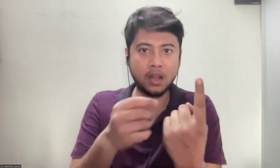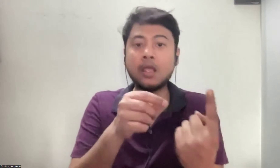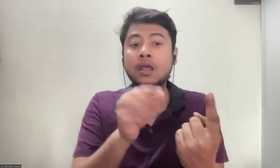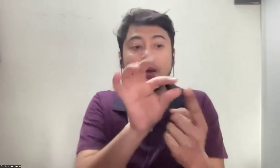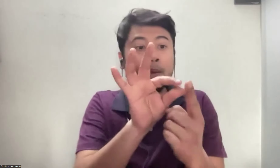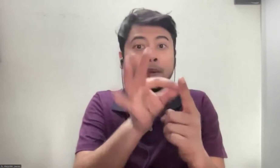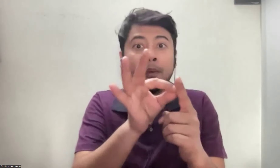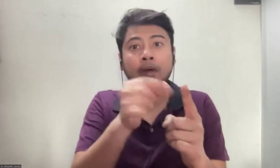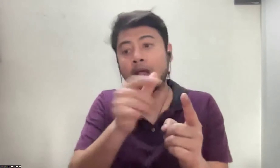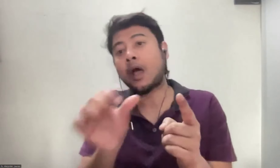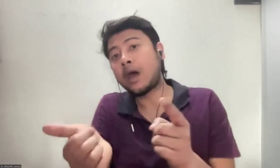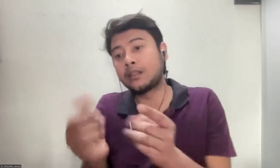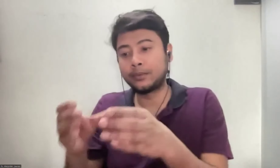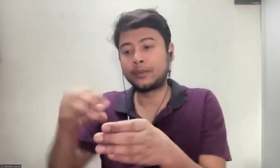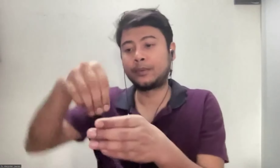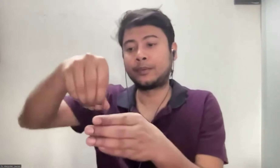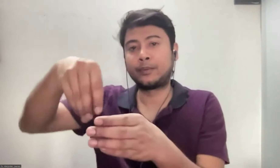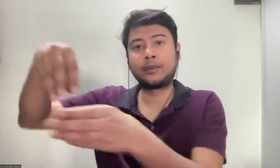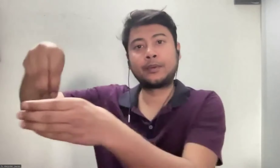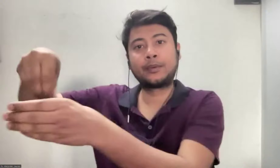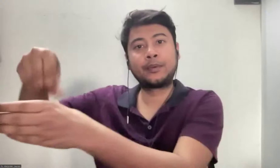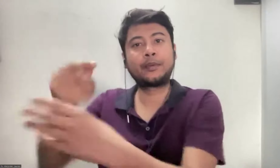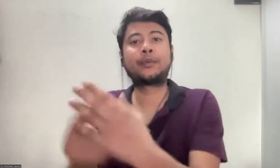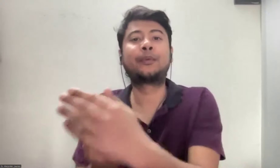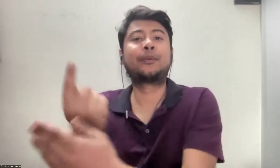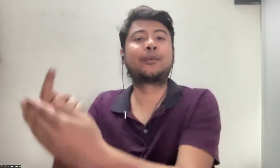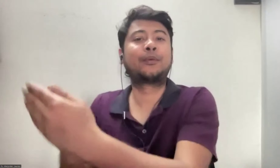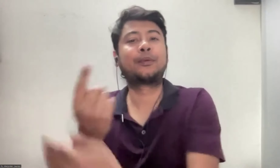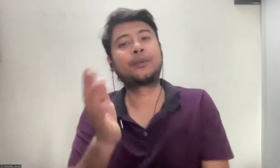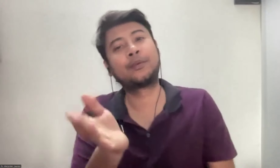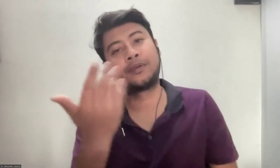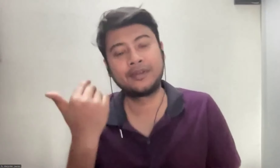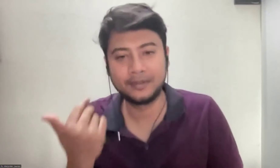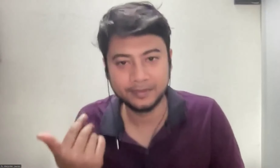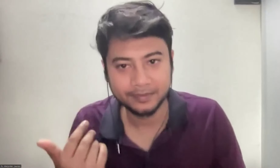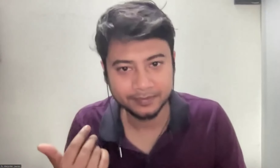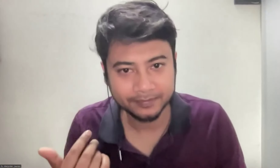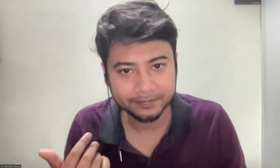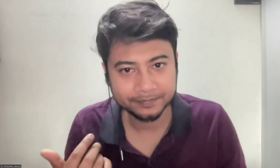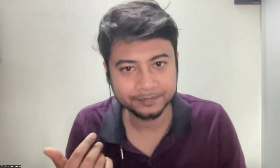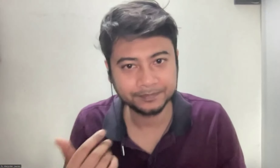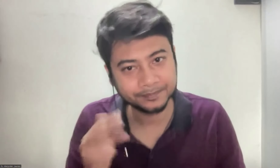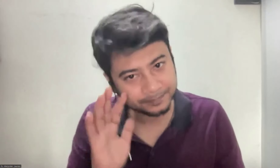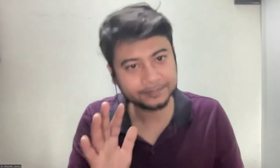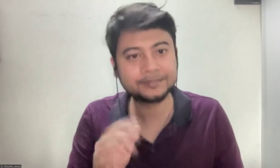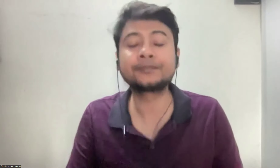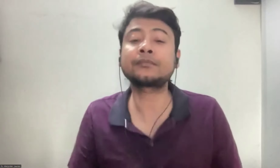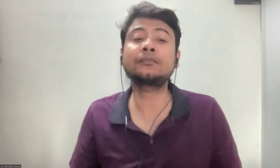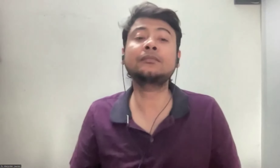Because in that process, they crush the Tulsi. And as devotees, we do not even use our teeth for Tulsi.